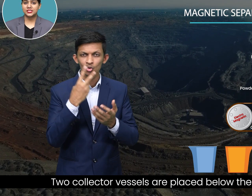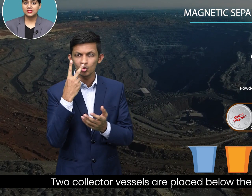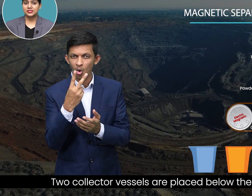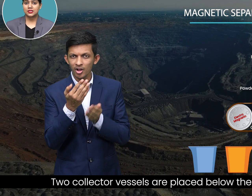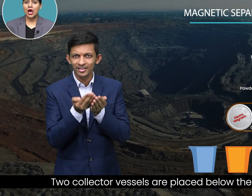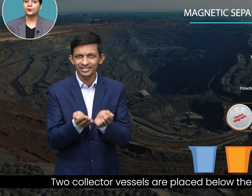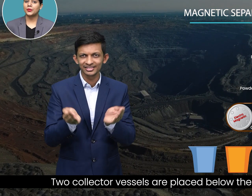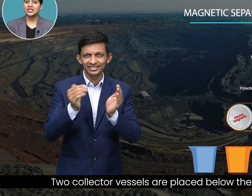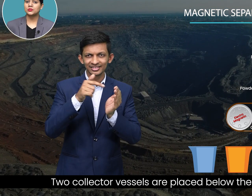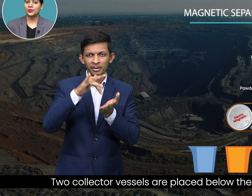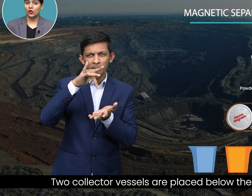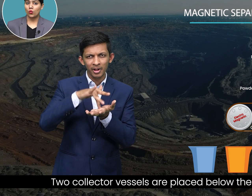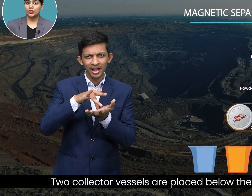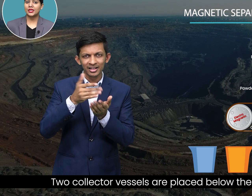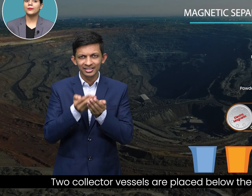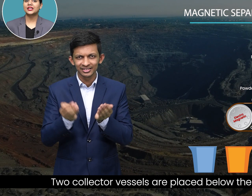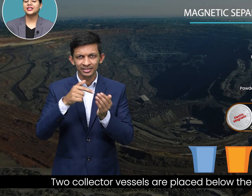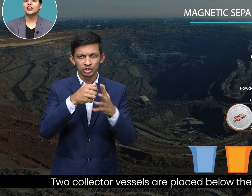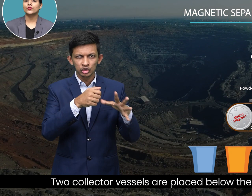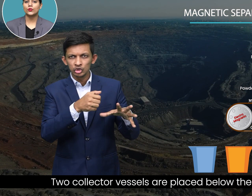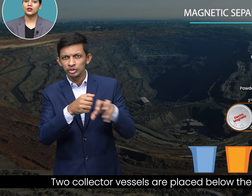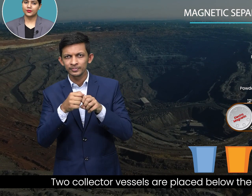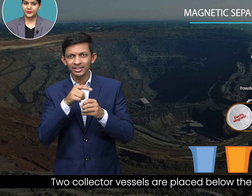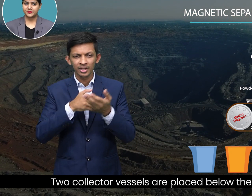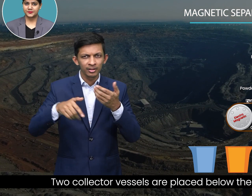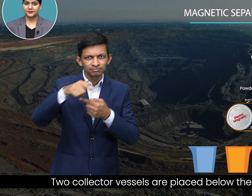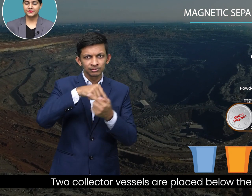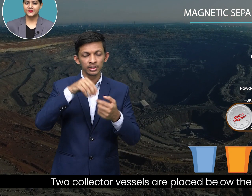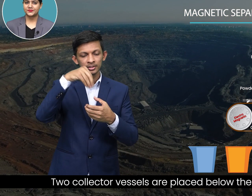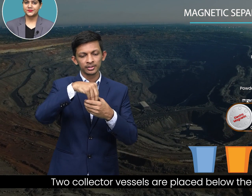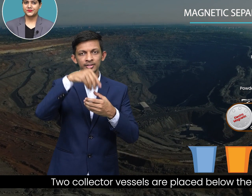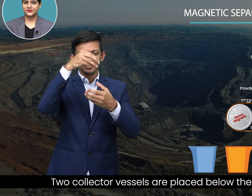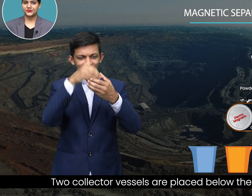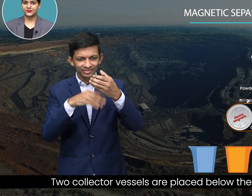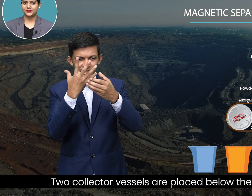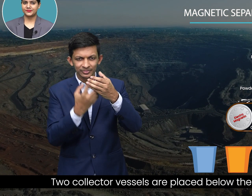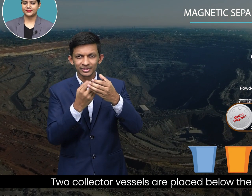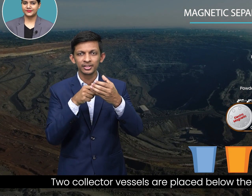collector vessels are placed below the magnetic roller.